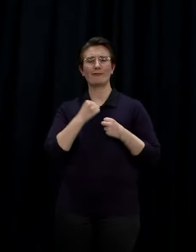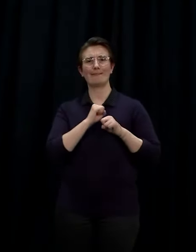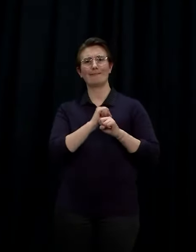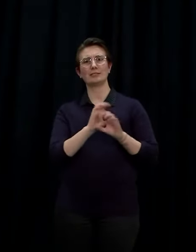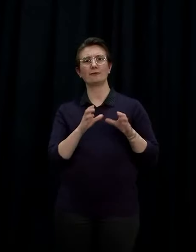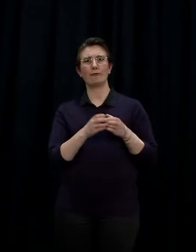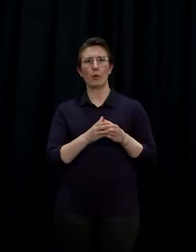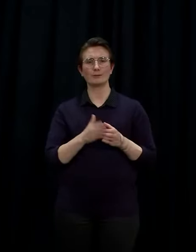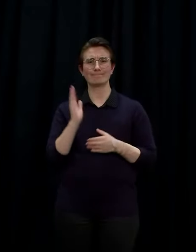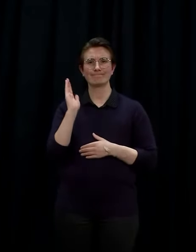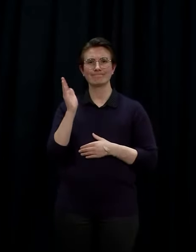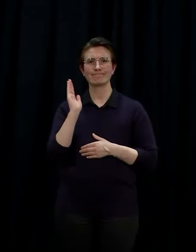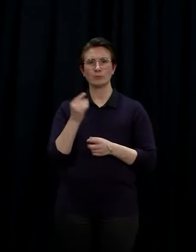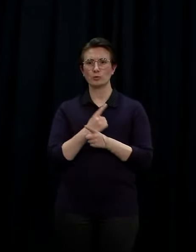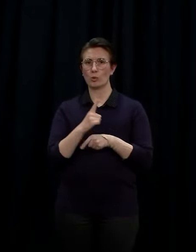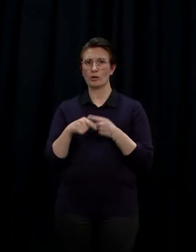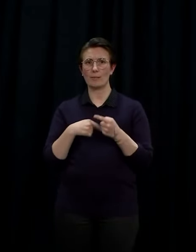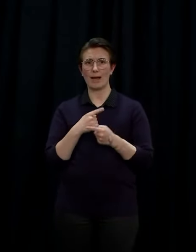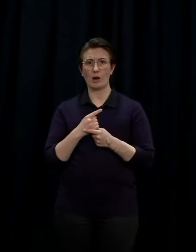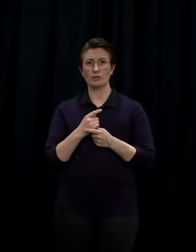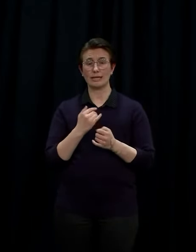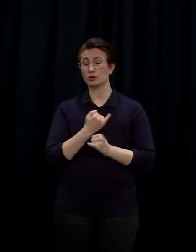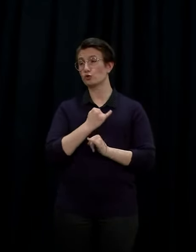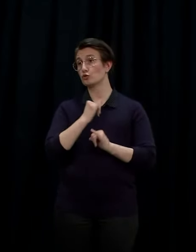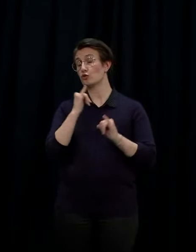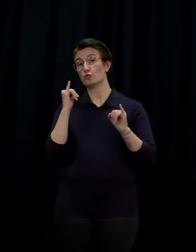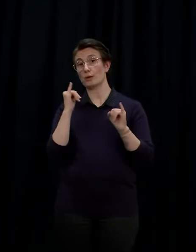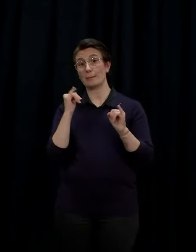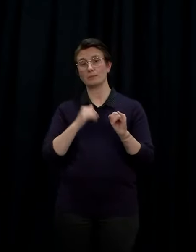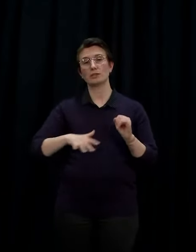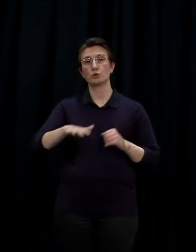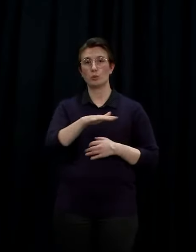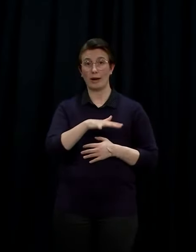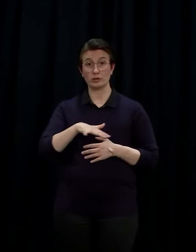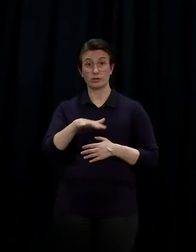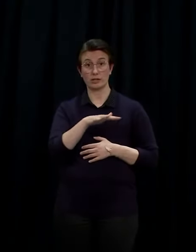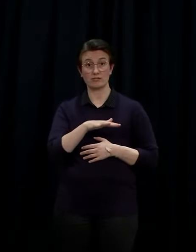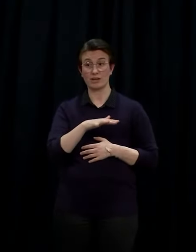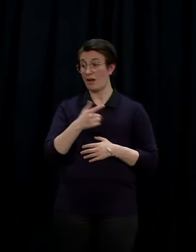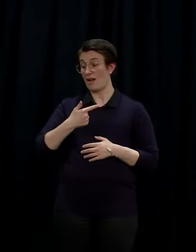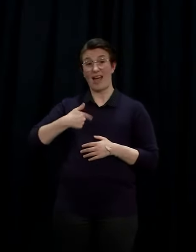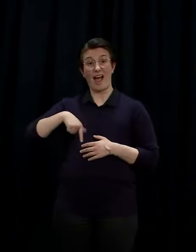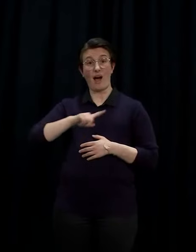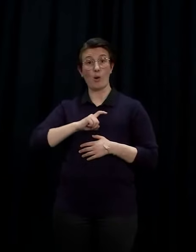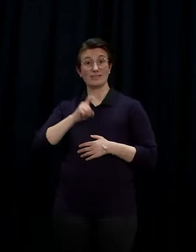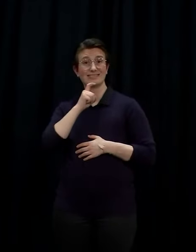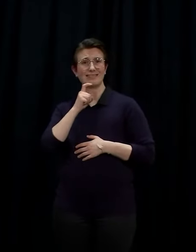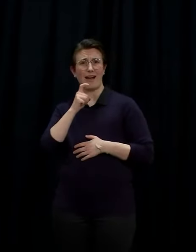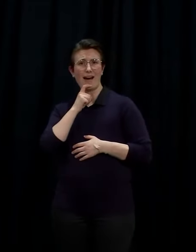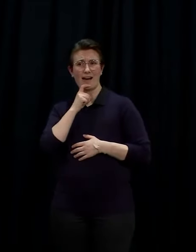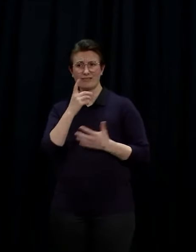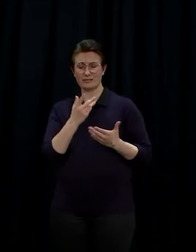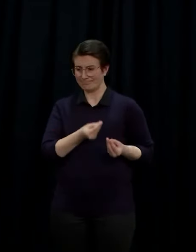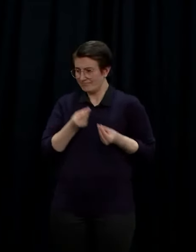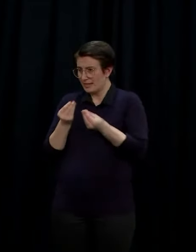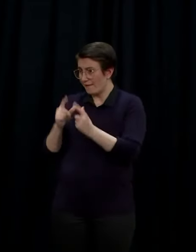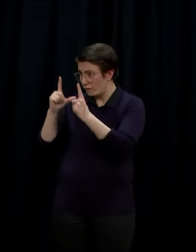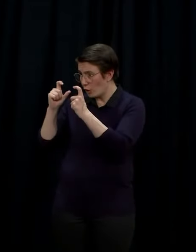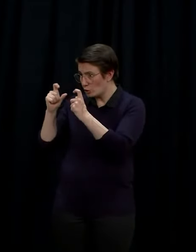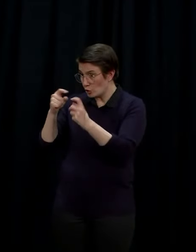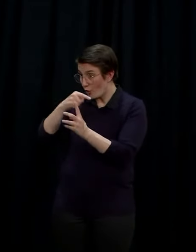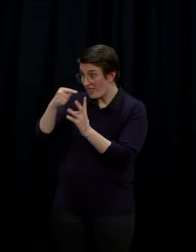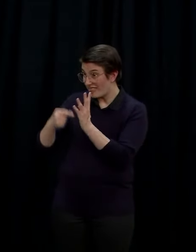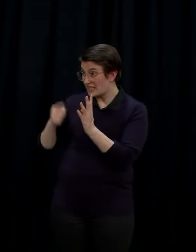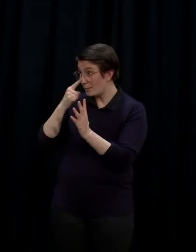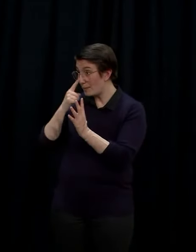the Defence Force being issued with photos of people and going out and searching for them, communicating the best routes to try and get into